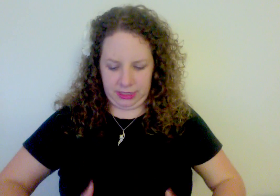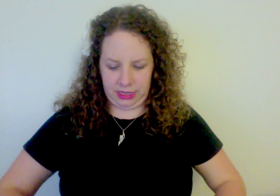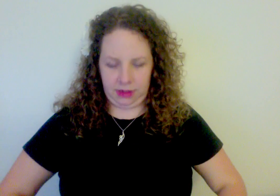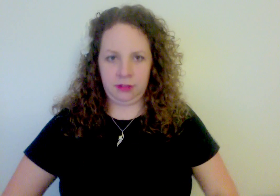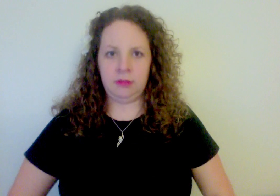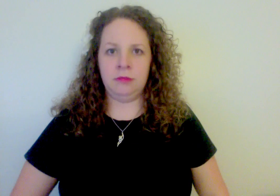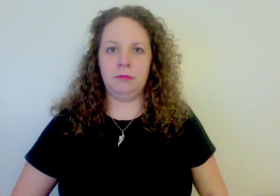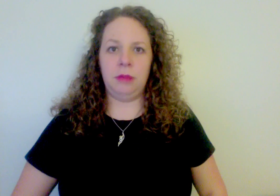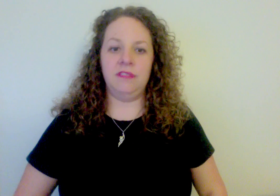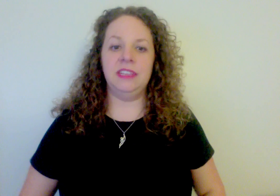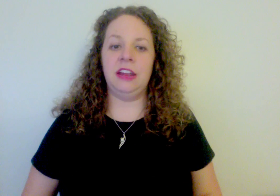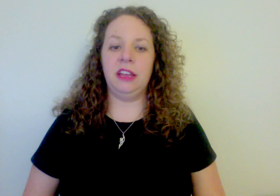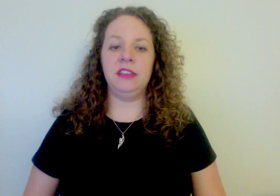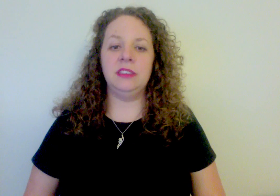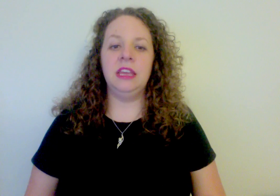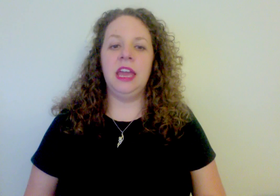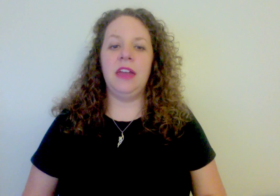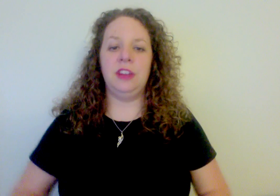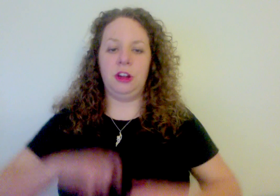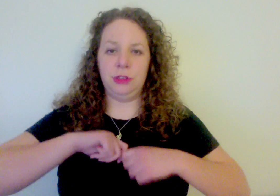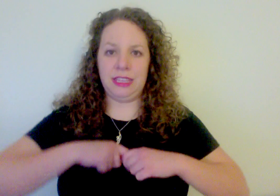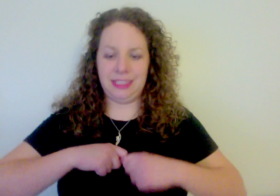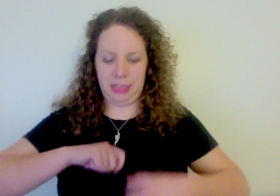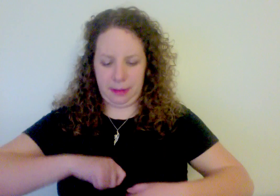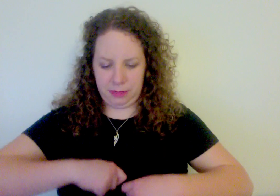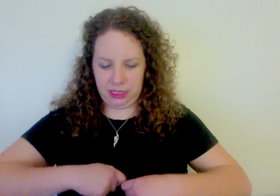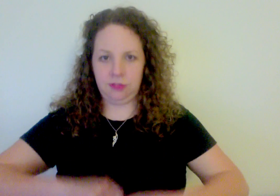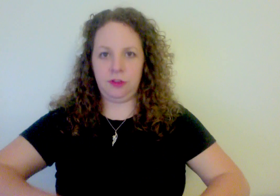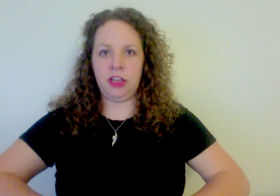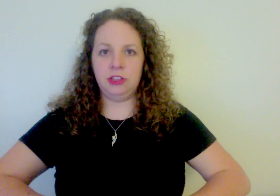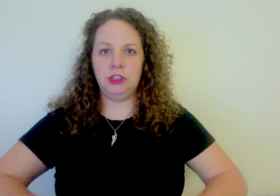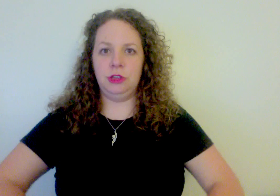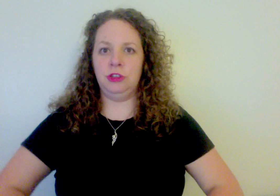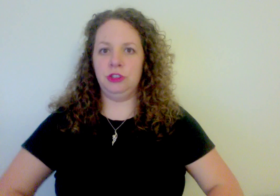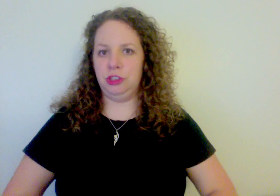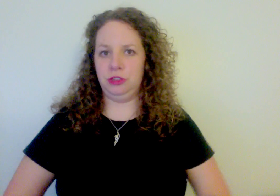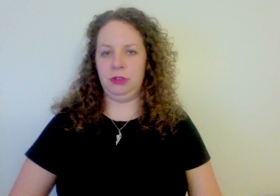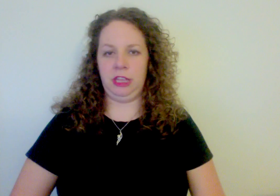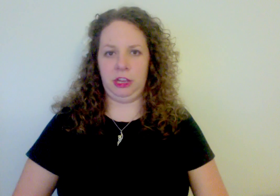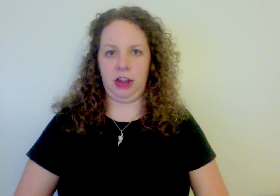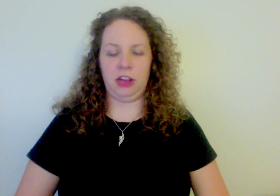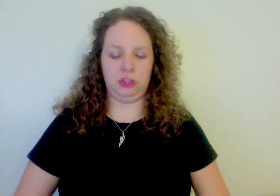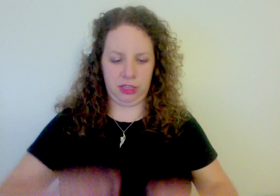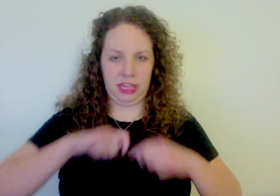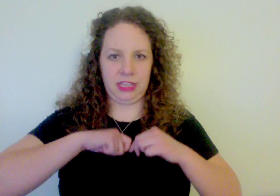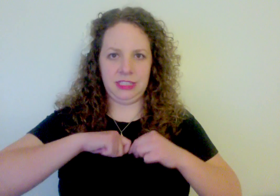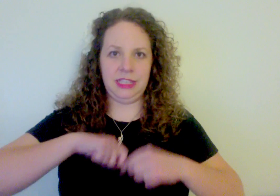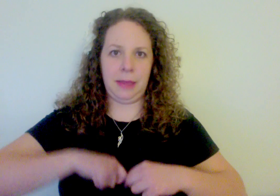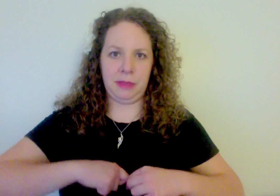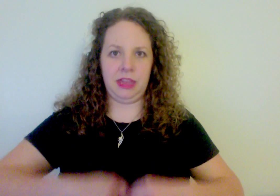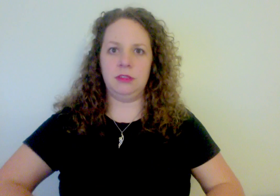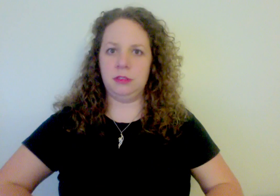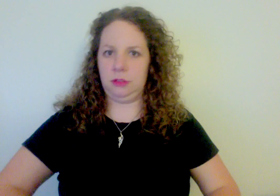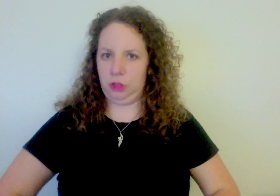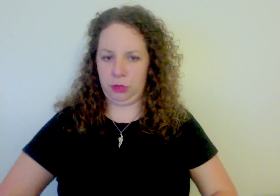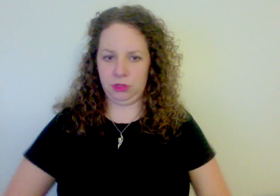like puffed areas. And then it also has snaps down the front, so you can just do it like you're actually like snapping it closed on the